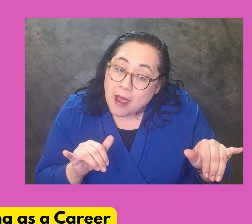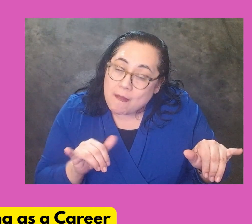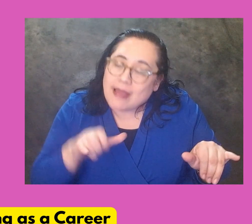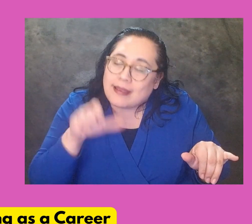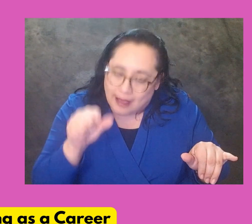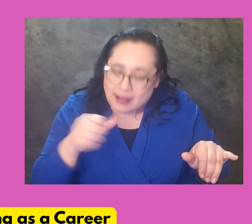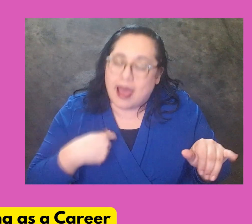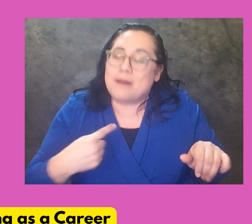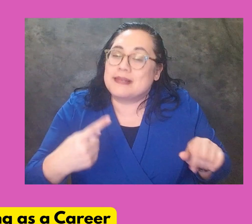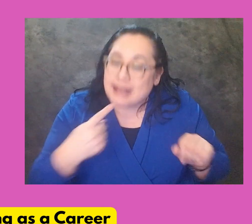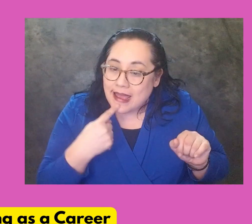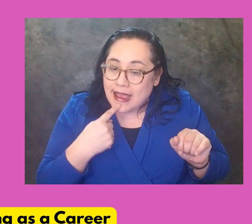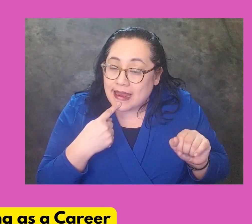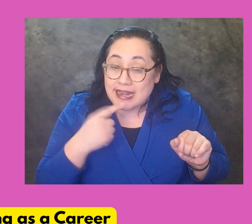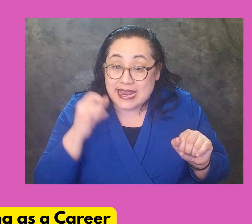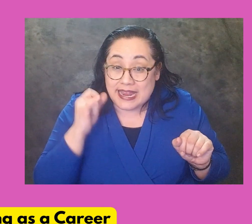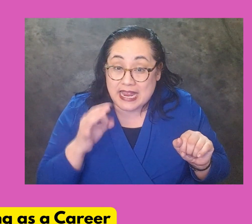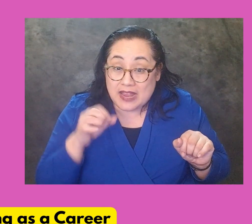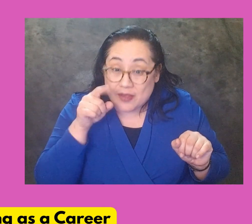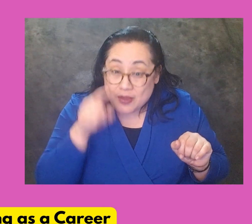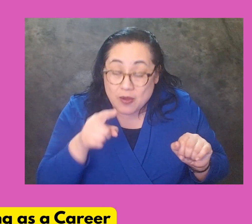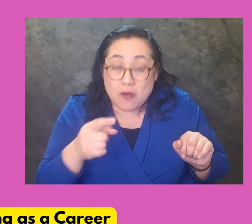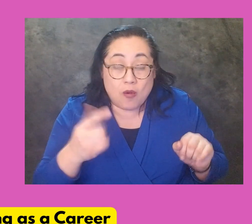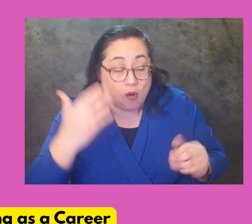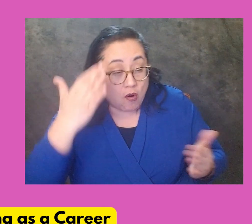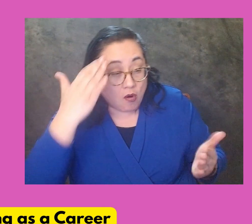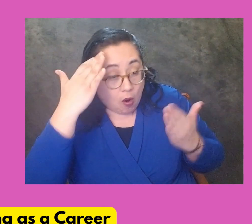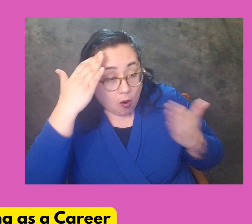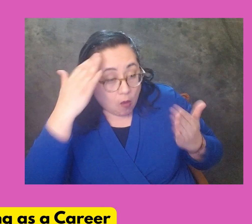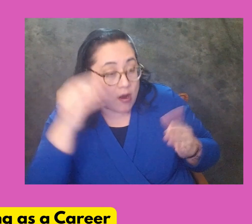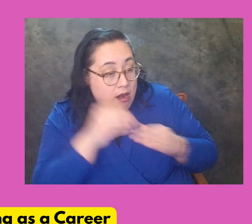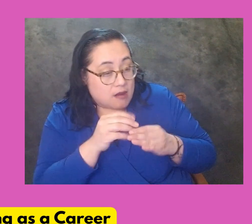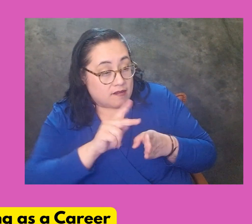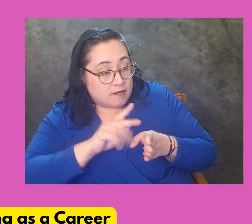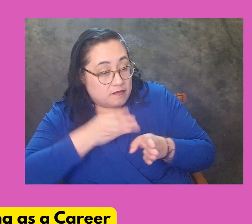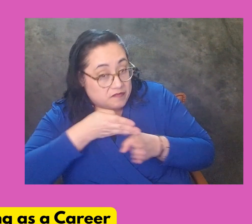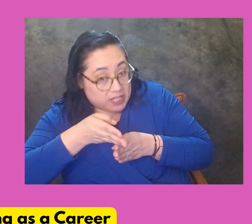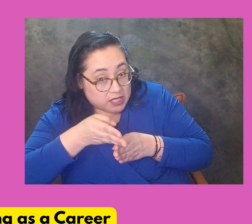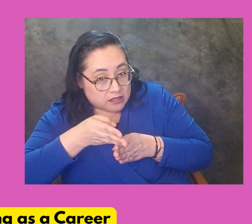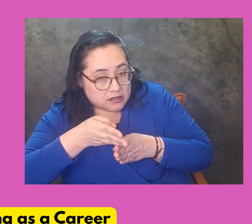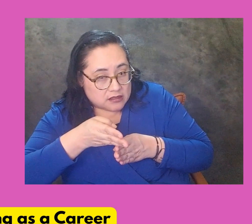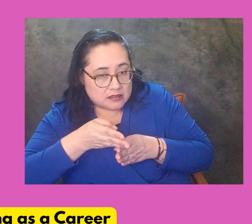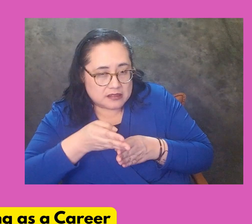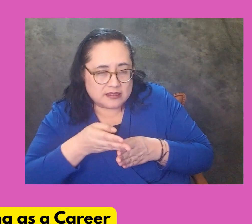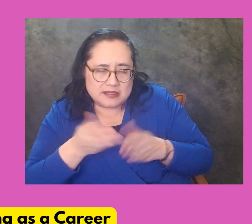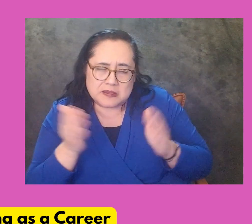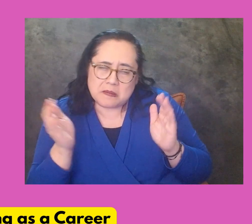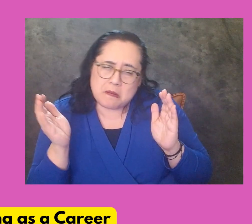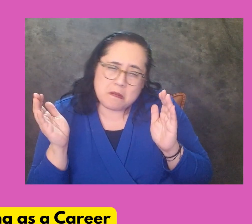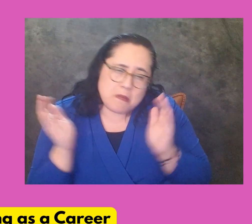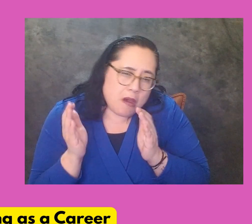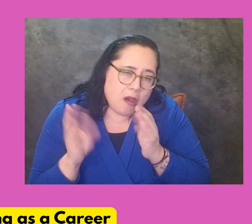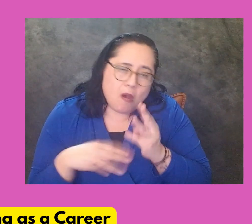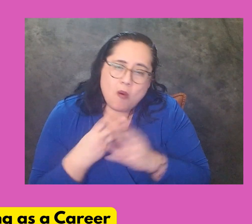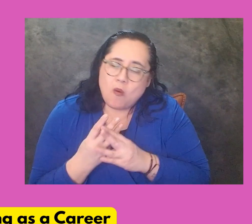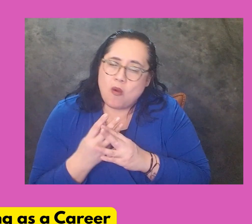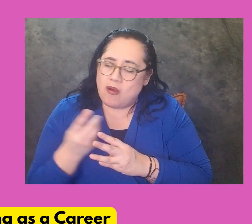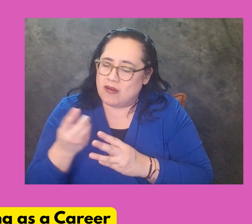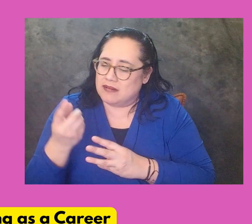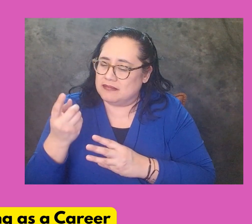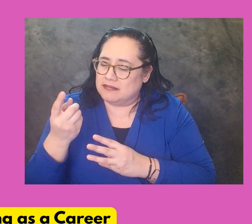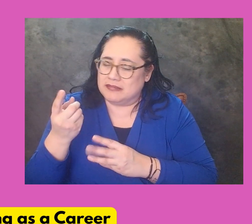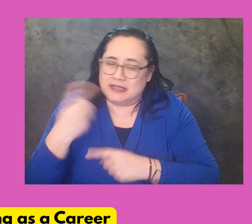time, I'm saying yes. If you become known in the field, it's such a small